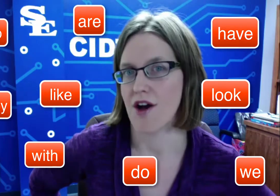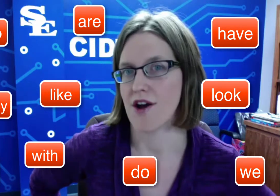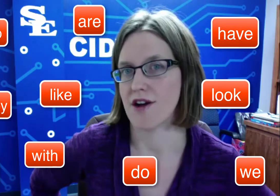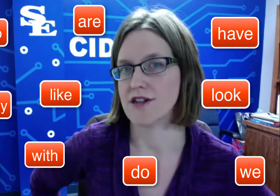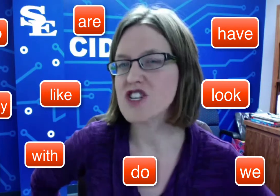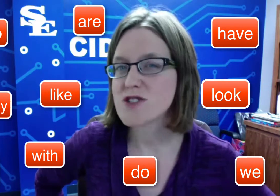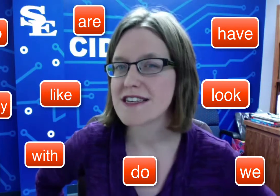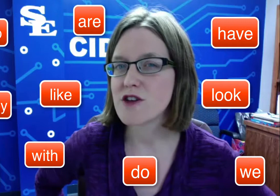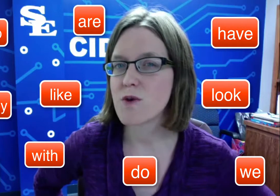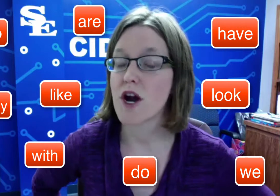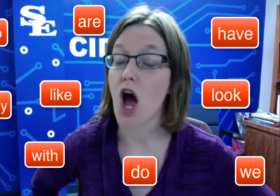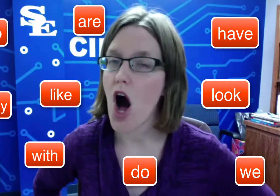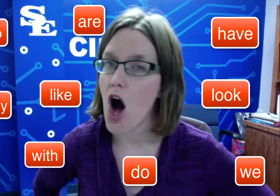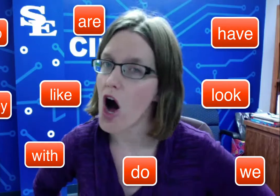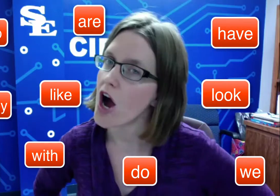R. Do you see the word R?